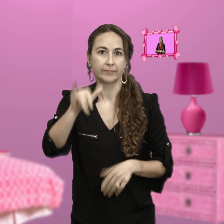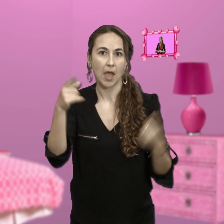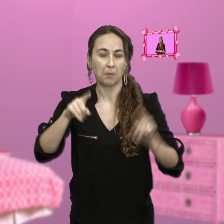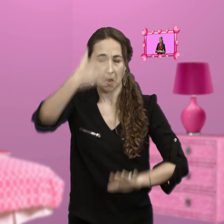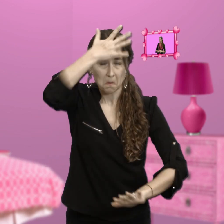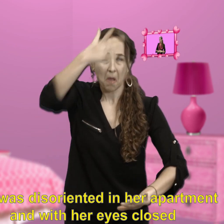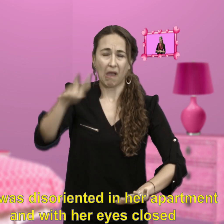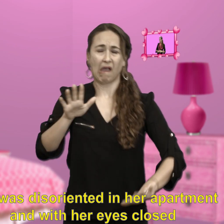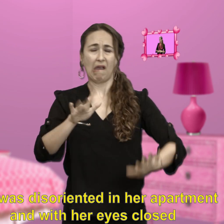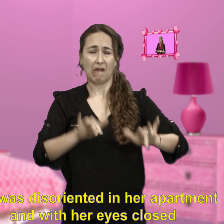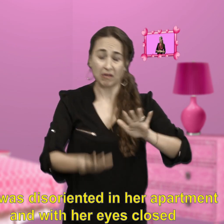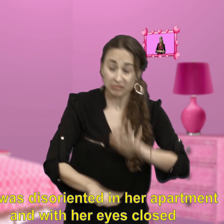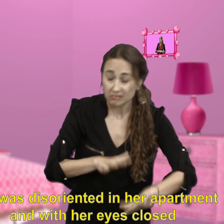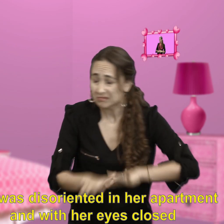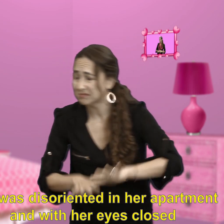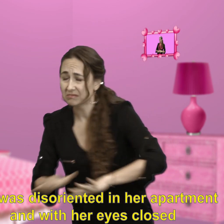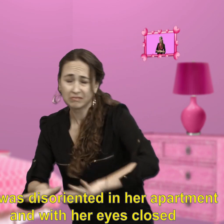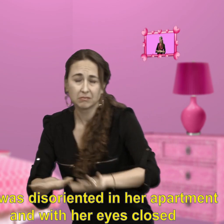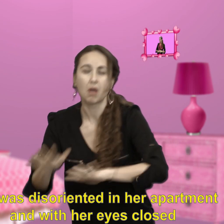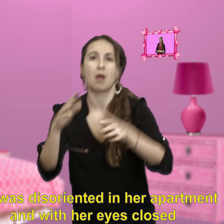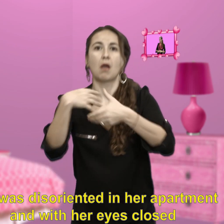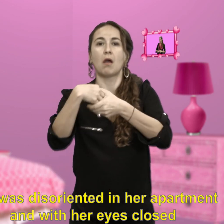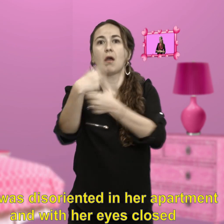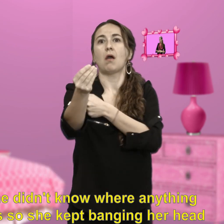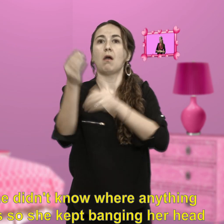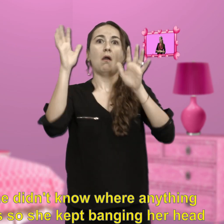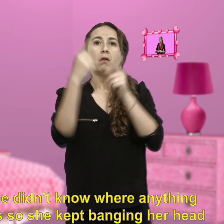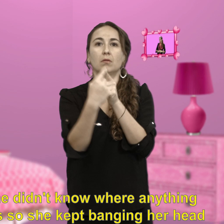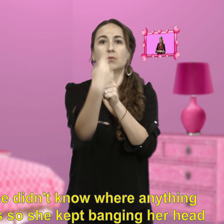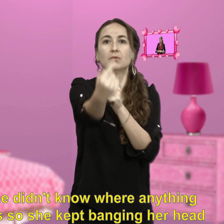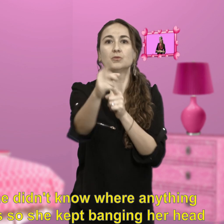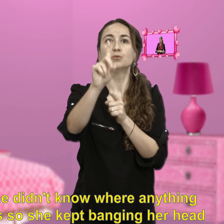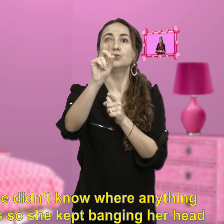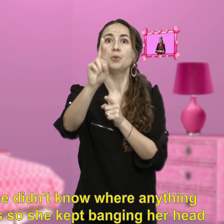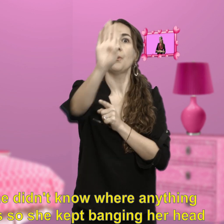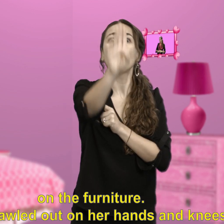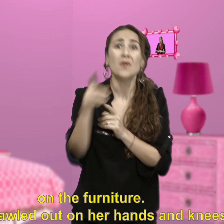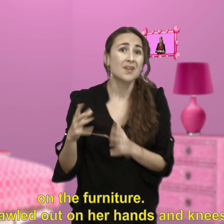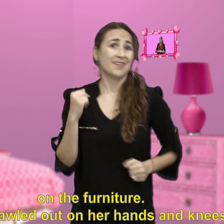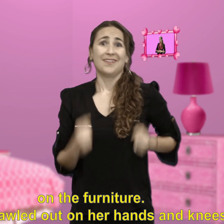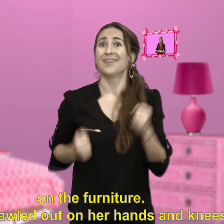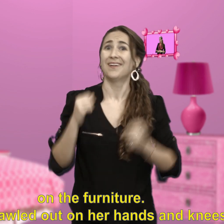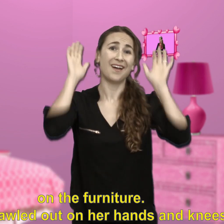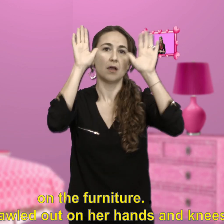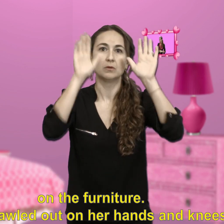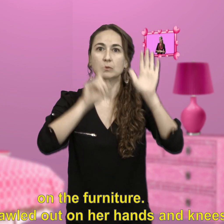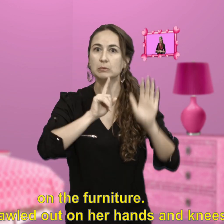She was disoriented in her apartment, and with her eyes closed, she didn't know where anything was, so she kept banging her head on the furniture. She